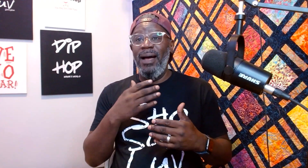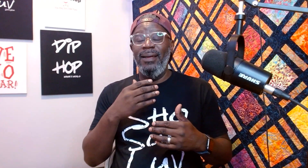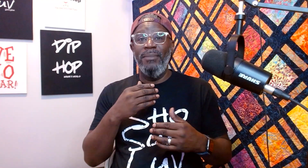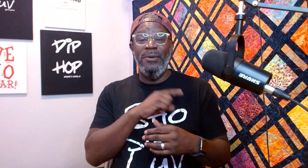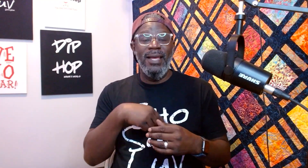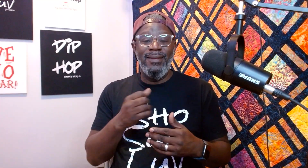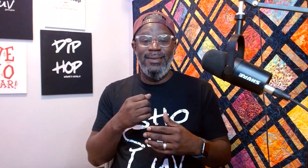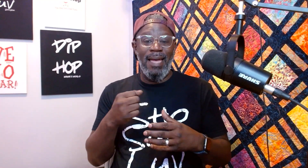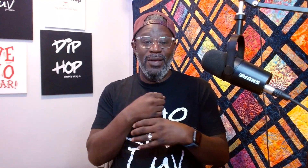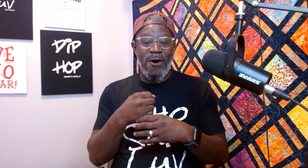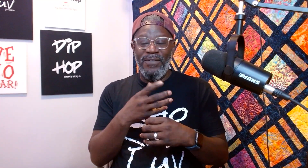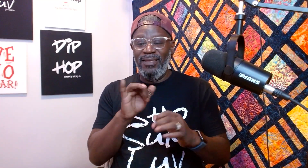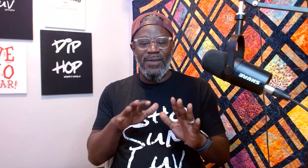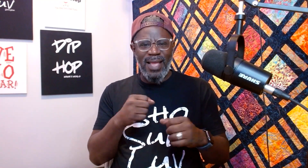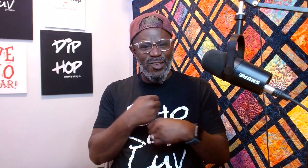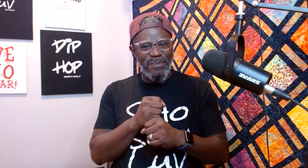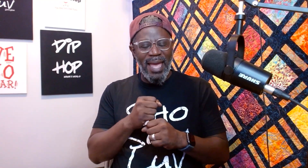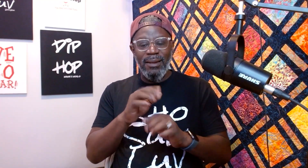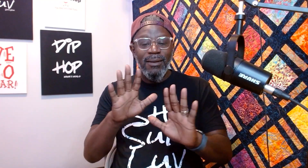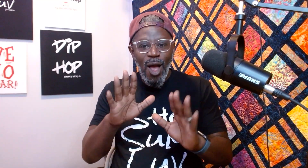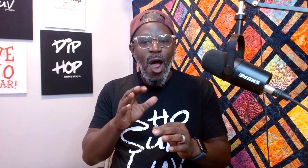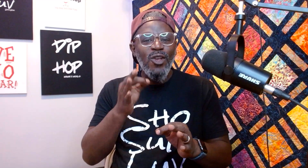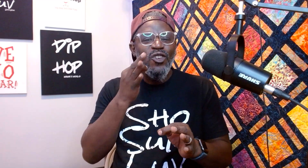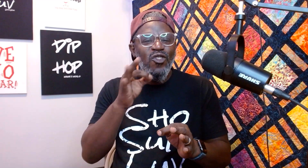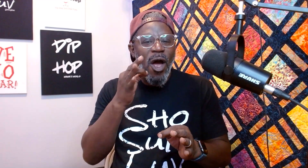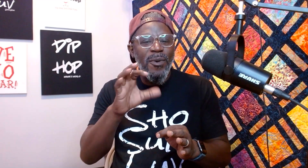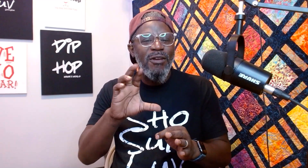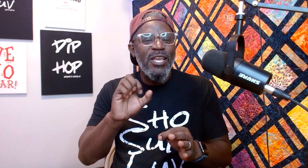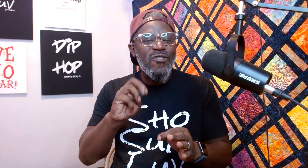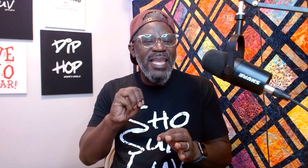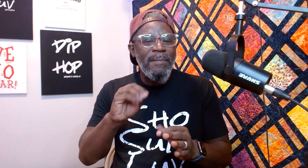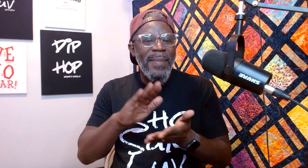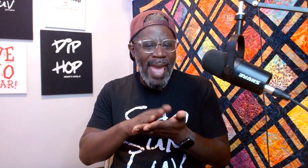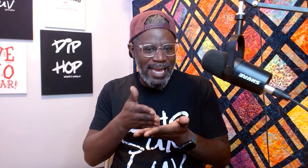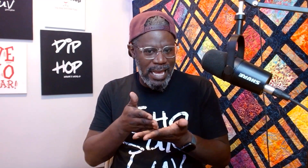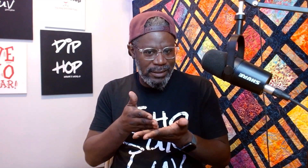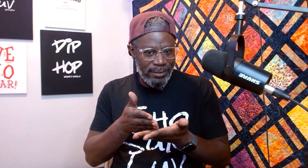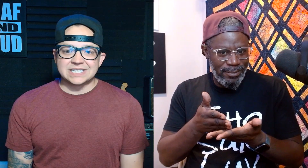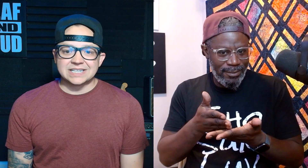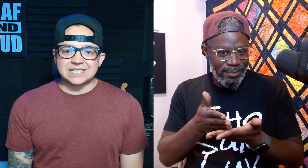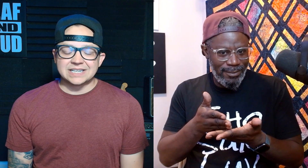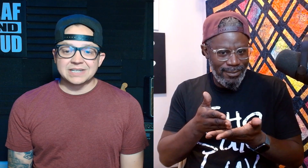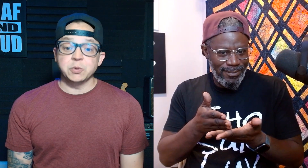mean, my queen, she got me coffee and stuff like that. And she made strawberry and cream